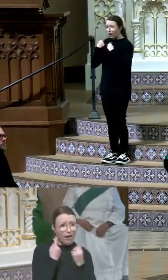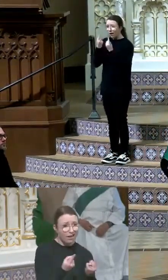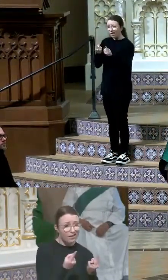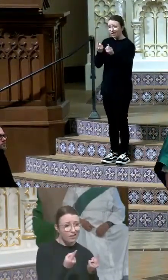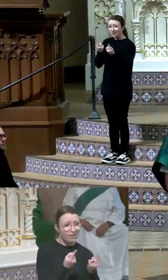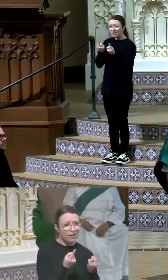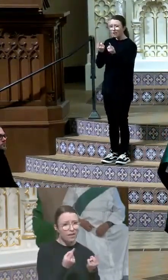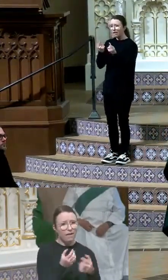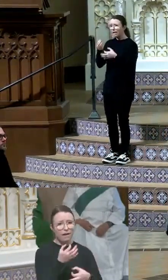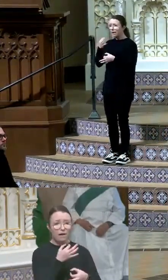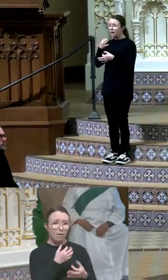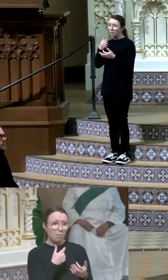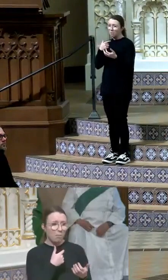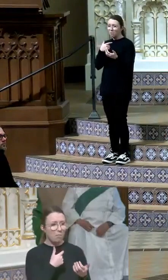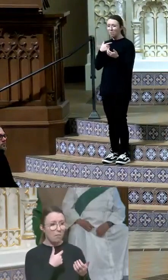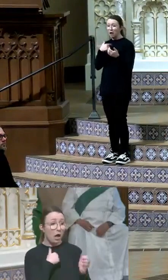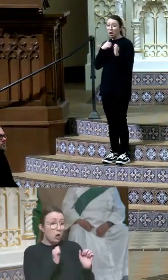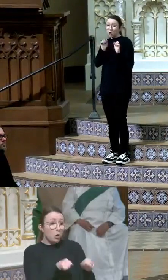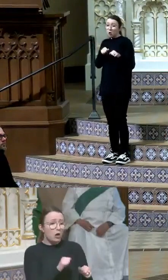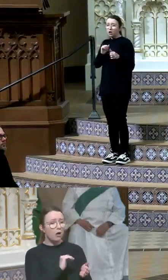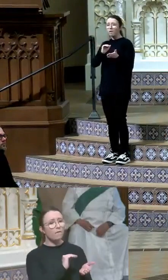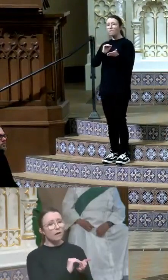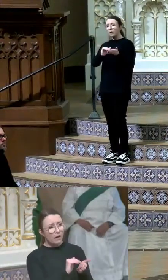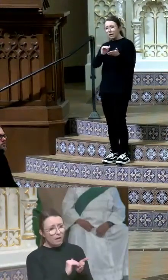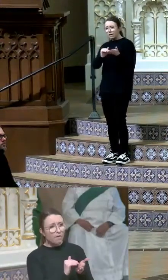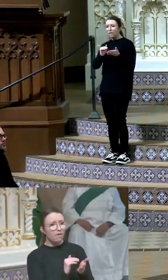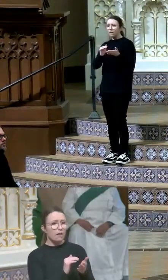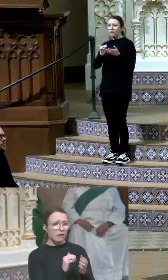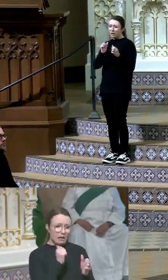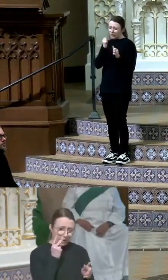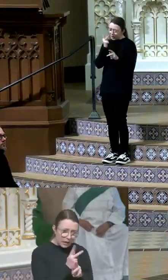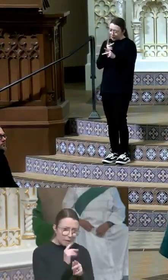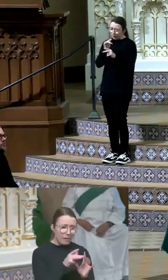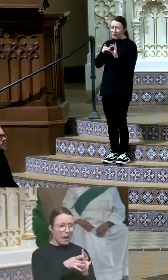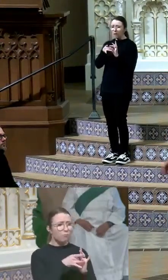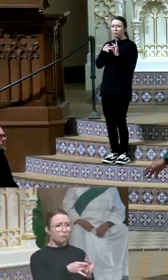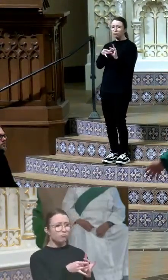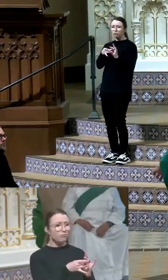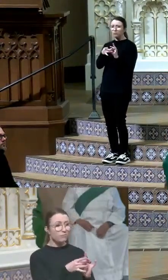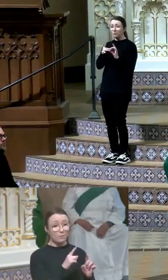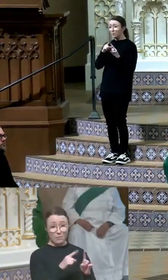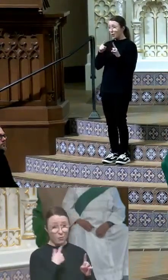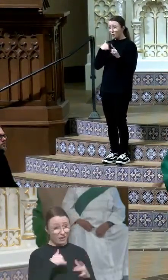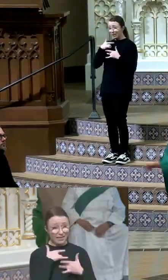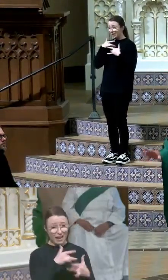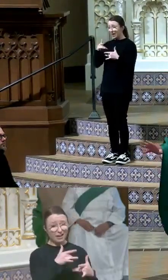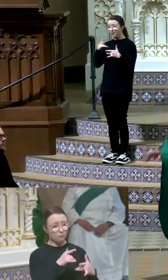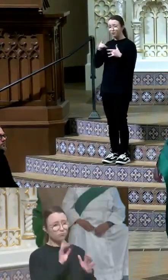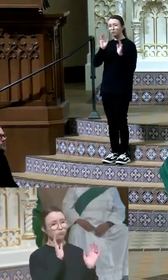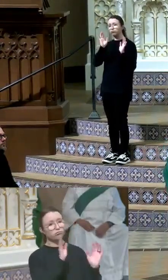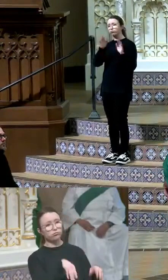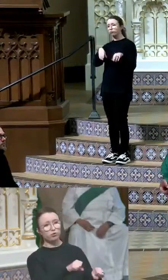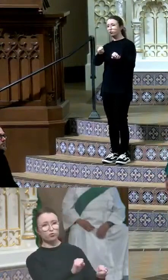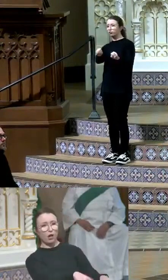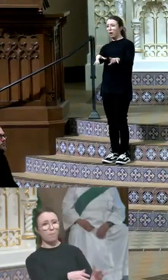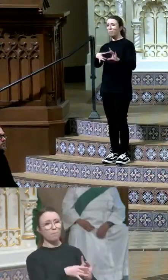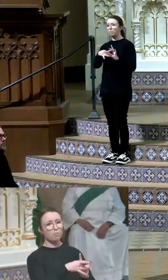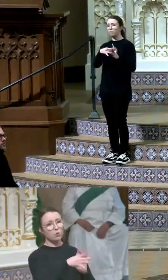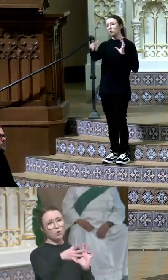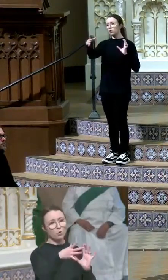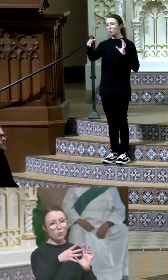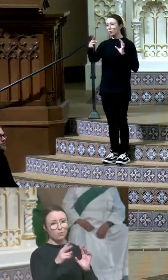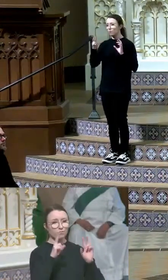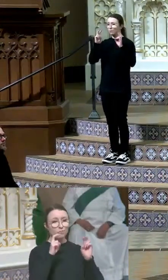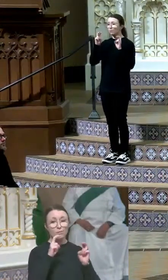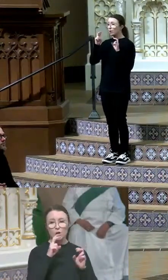we'd rather write them off, leave, unfriend them, ghost them. Ooh.